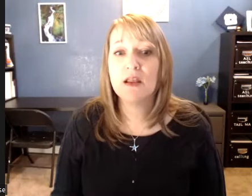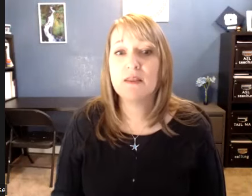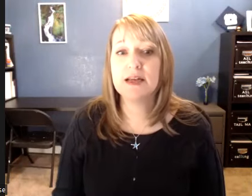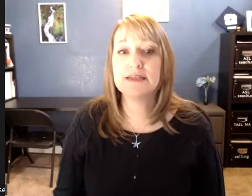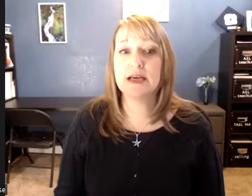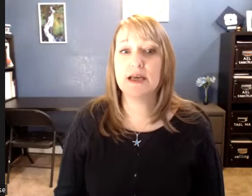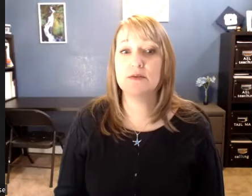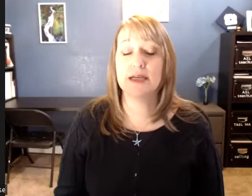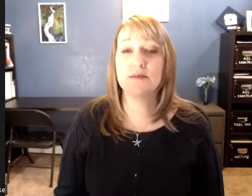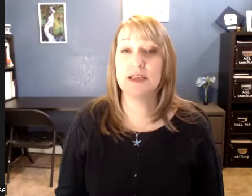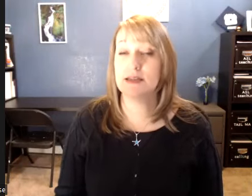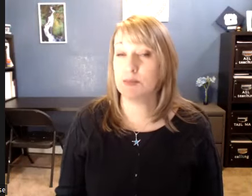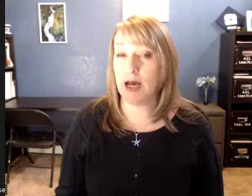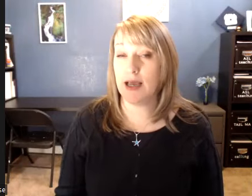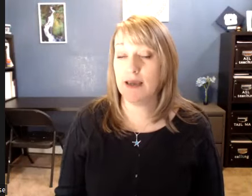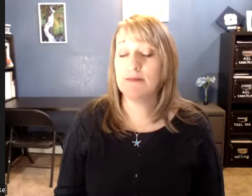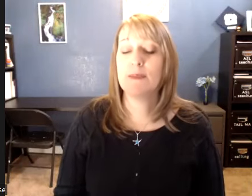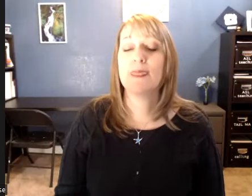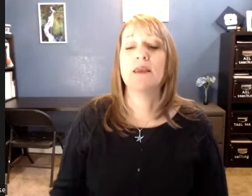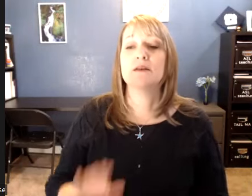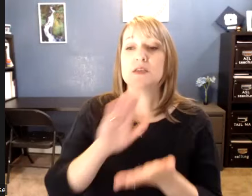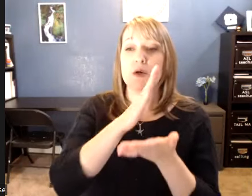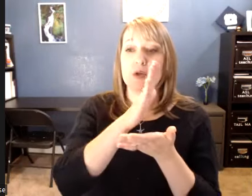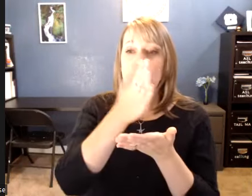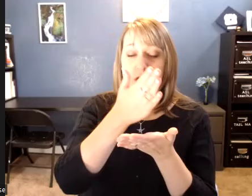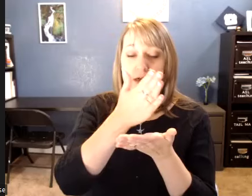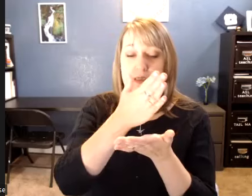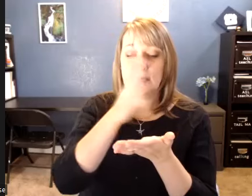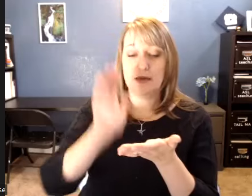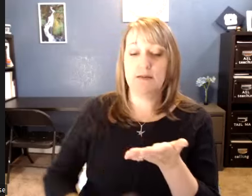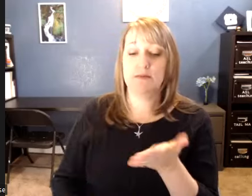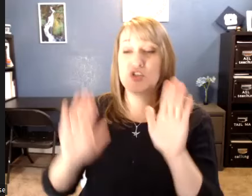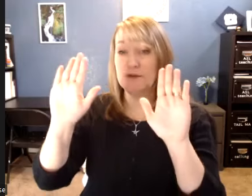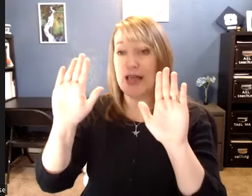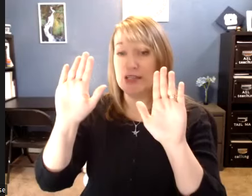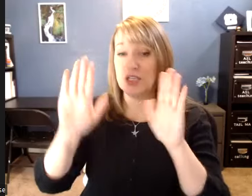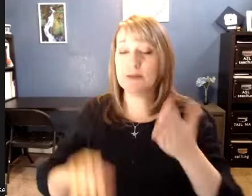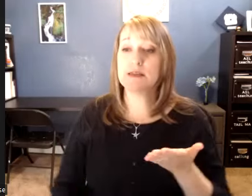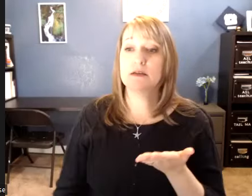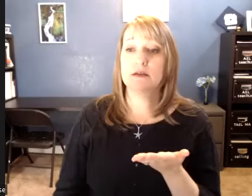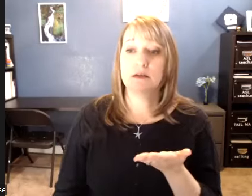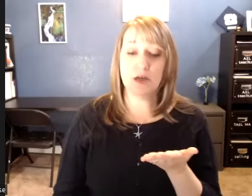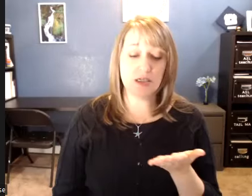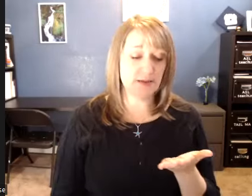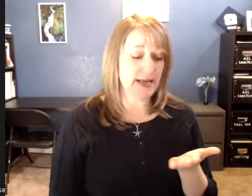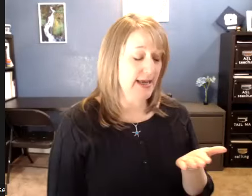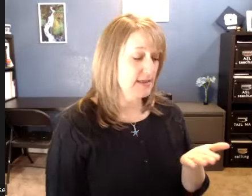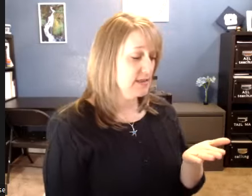The next sign randomly is pi. So you want two flat hand shapes, non-dominant hand